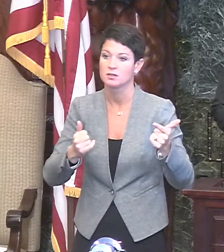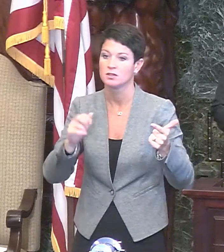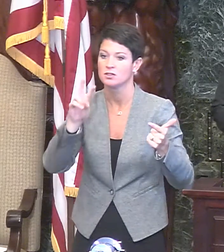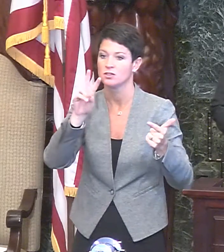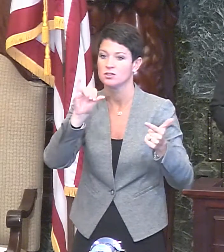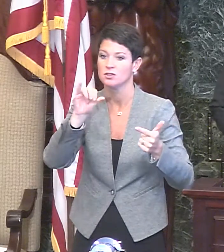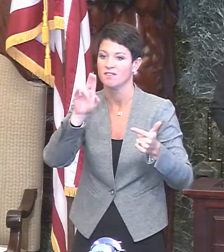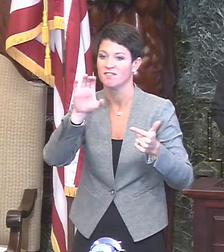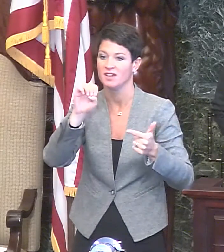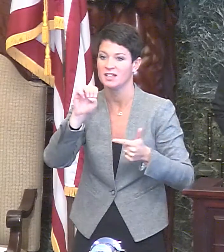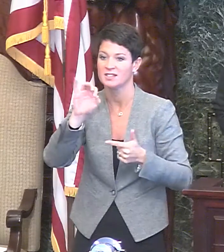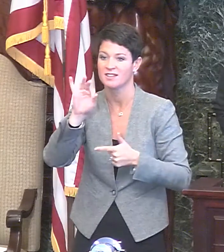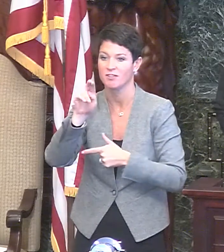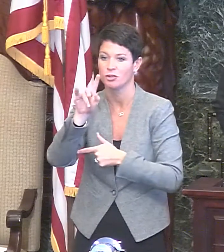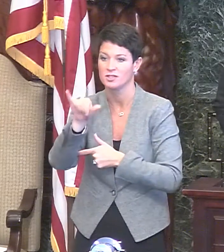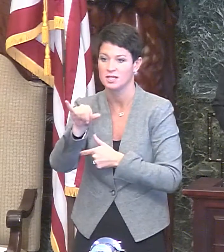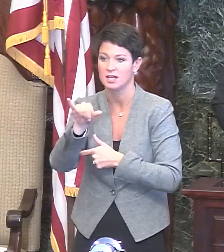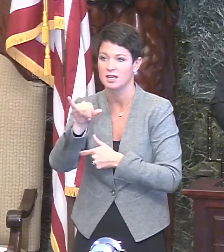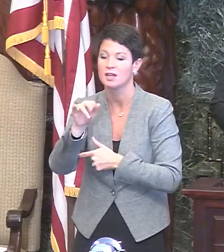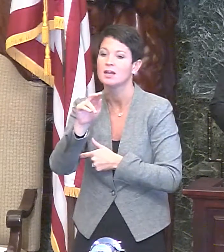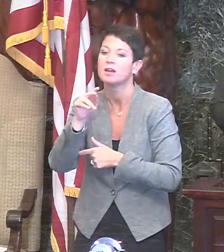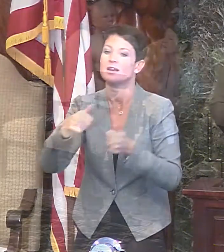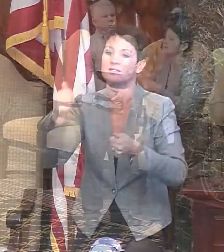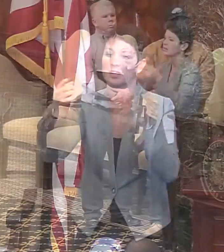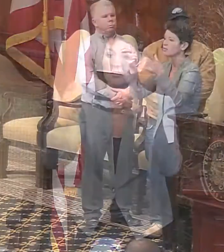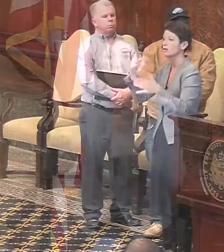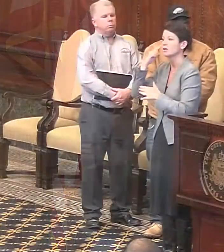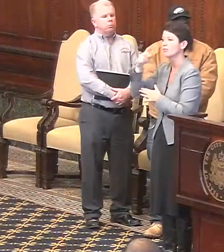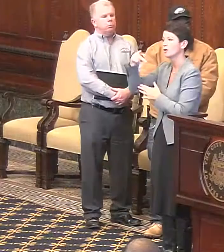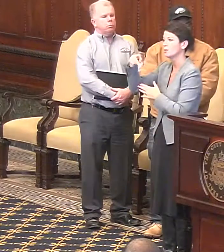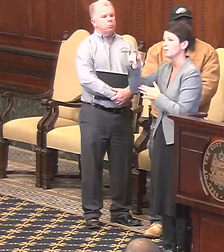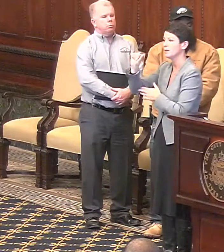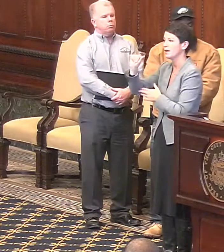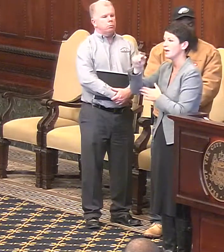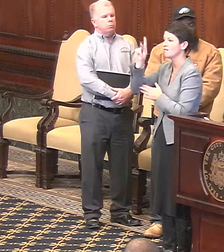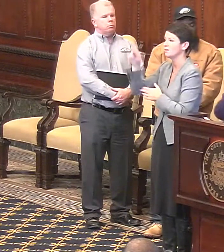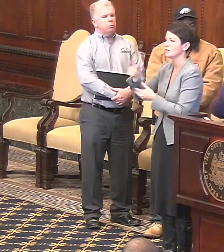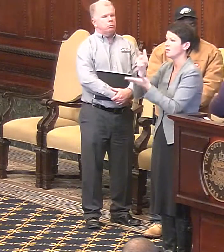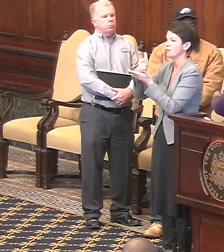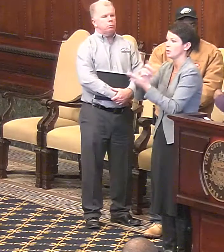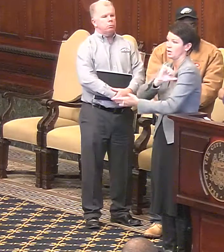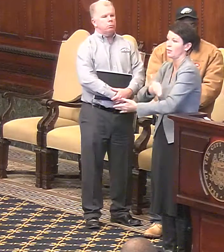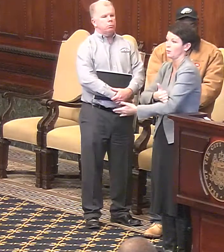Vince Fennerty, who is the Executive Director of the Philadelphia Parking Authority.